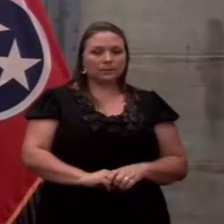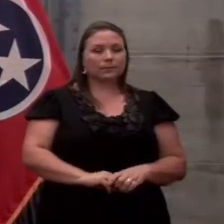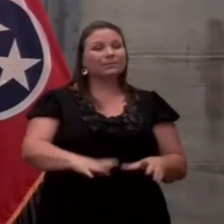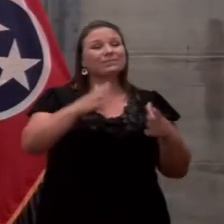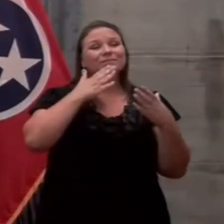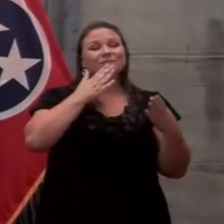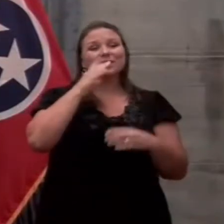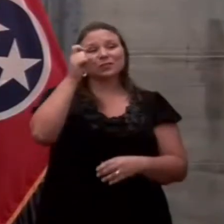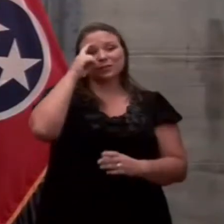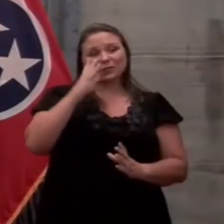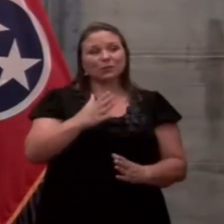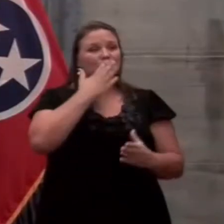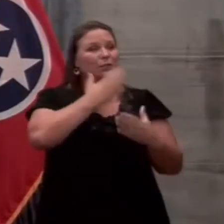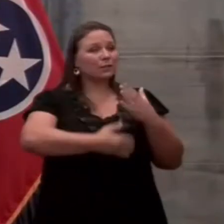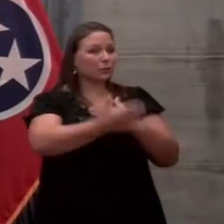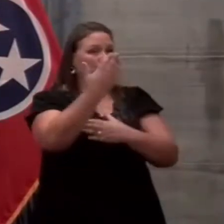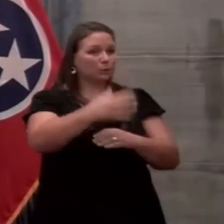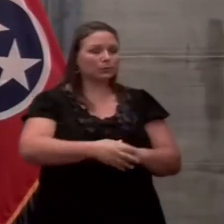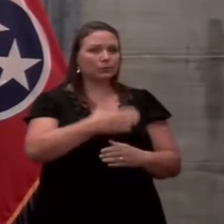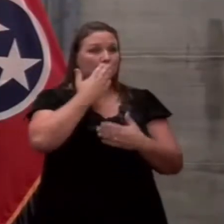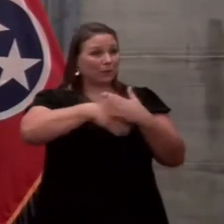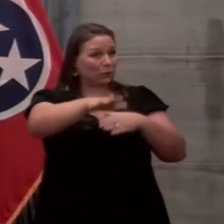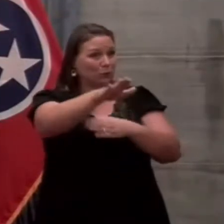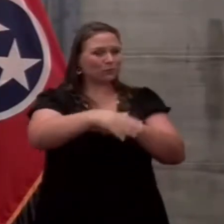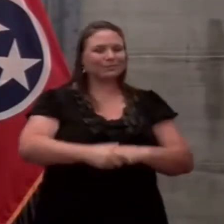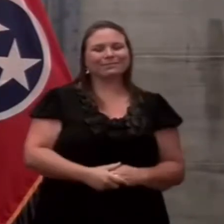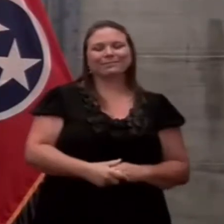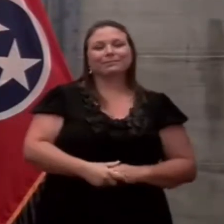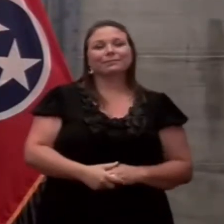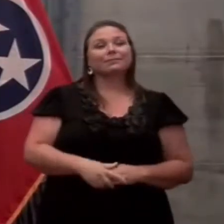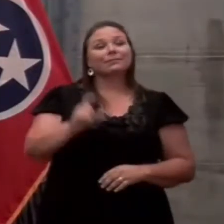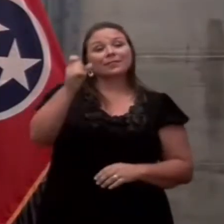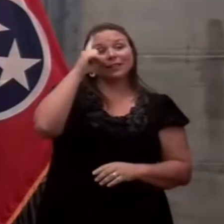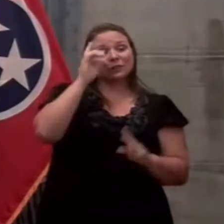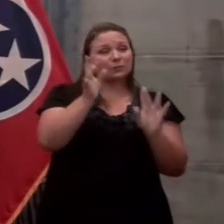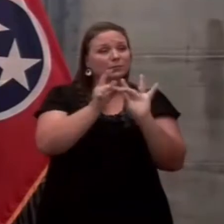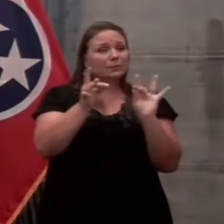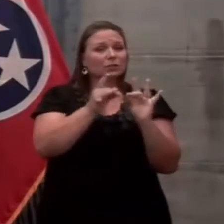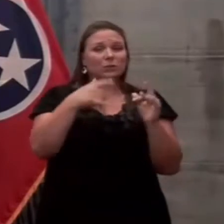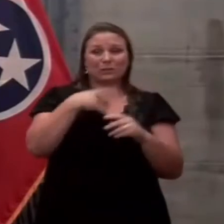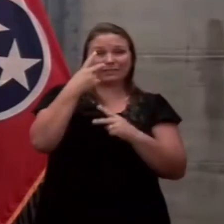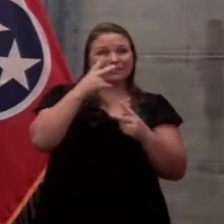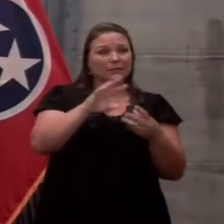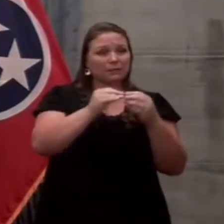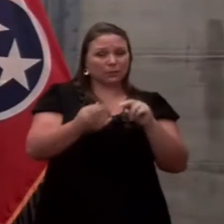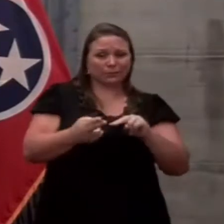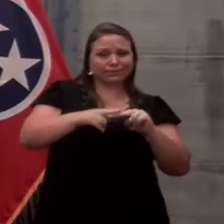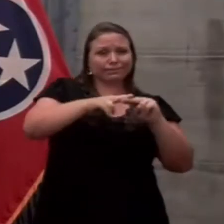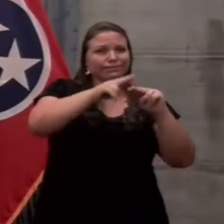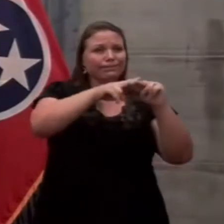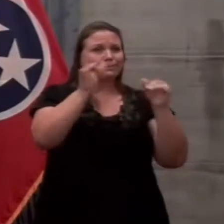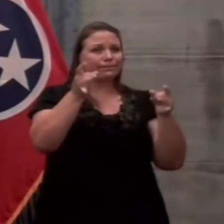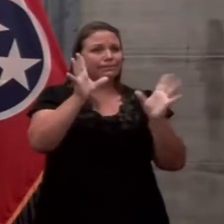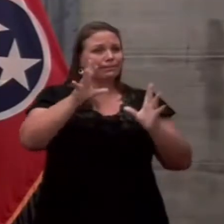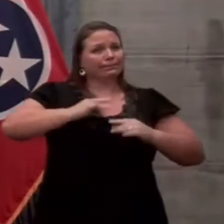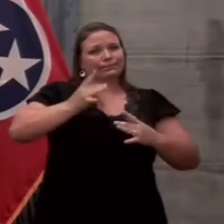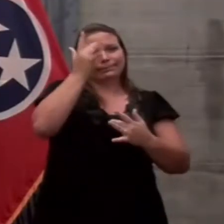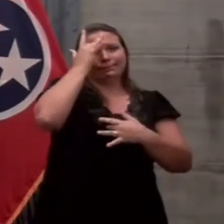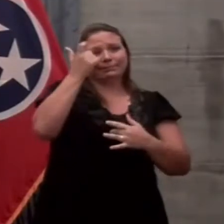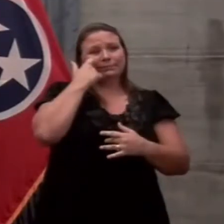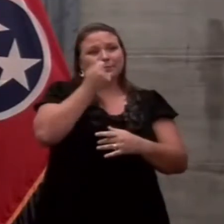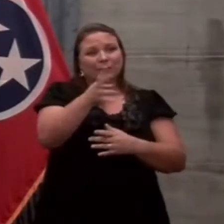Thank you, Governor. Good afternoon. As the governor mentioned, we've seen a substantial increase in numbers of positive cases over the last